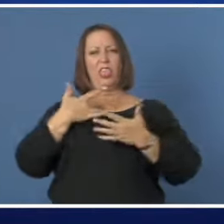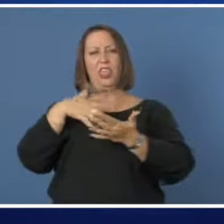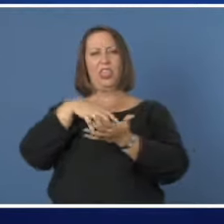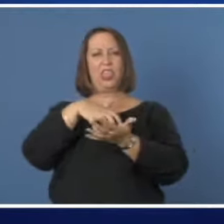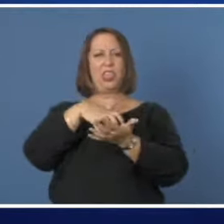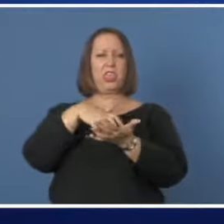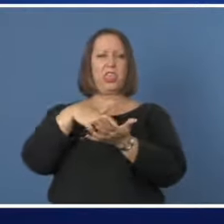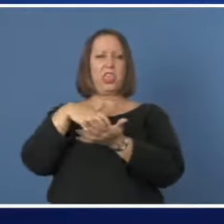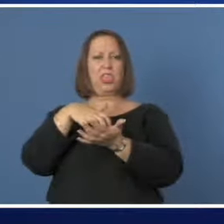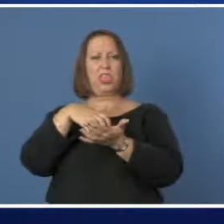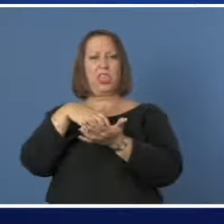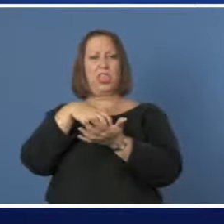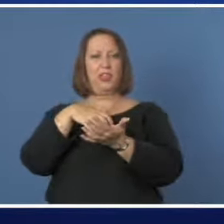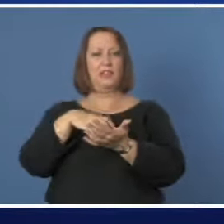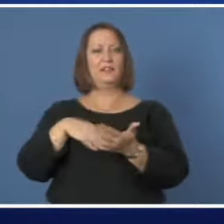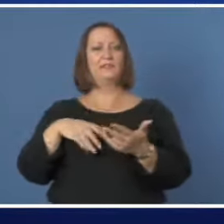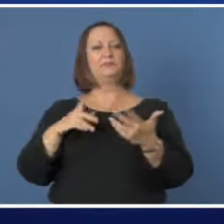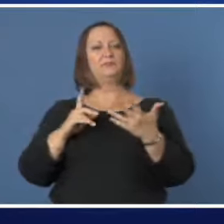Weakness